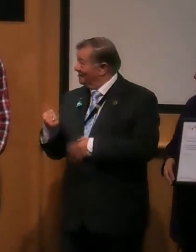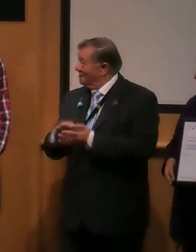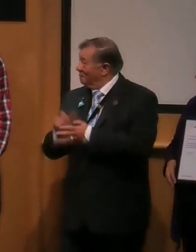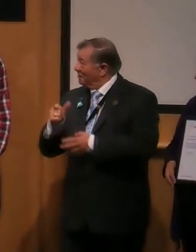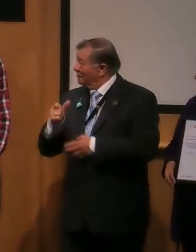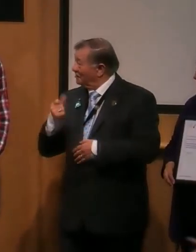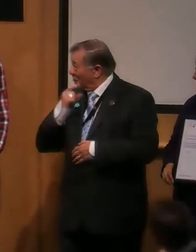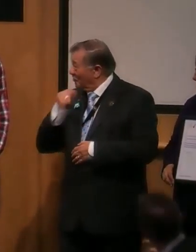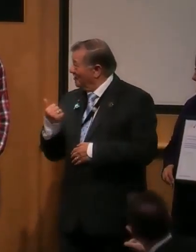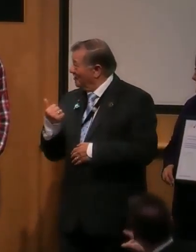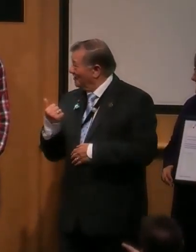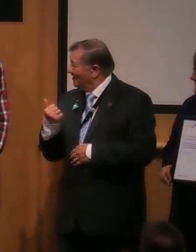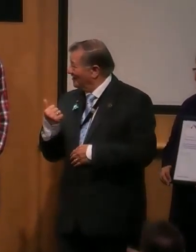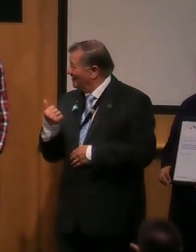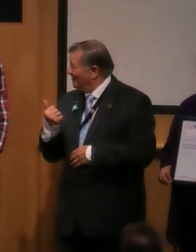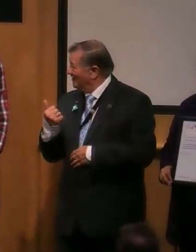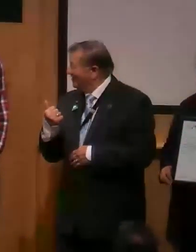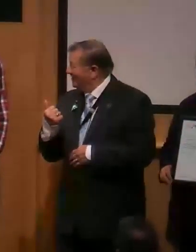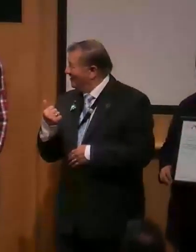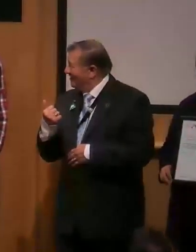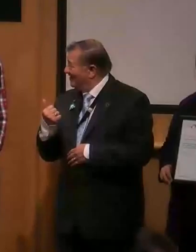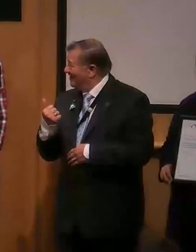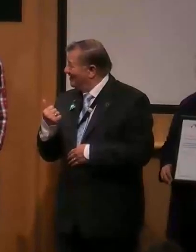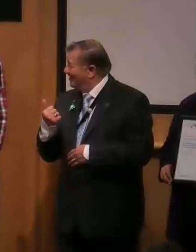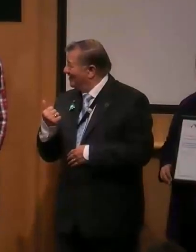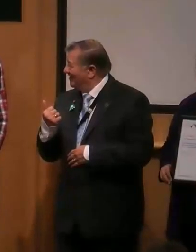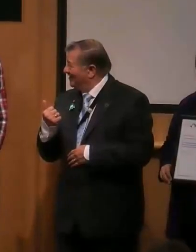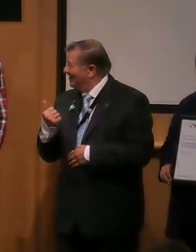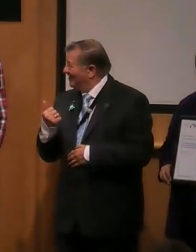Are you from Manchester? Are you a Manchester boy? I live in Manchester, yes.